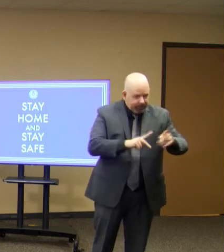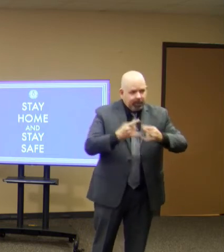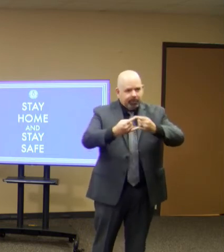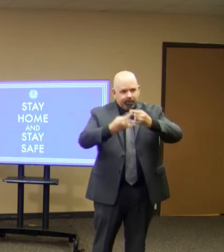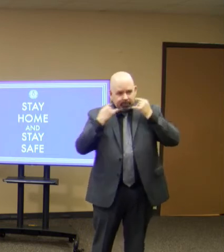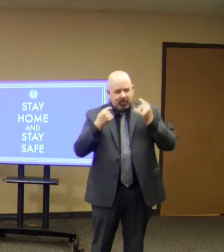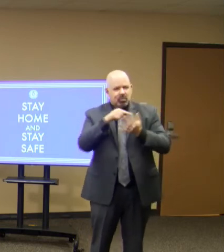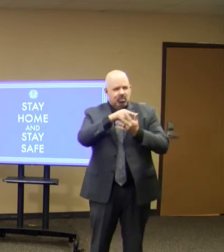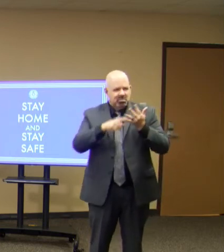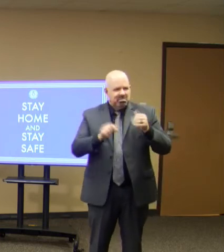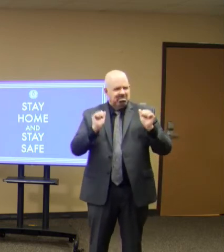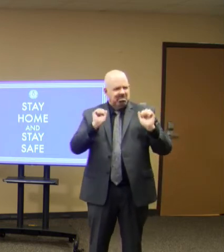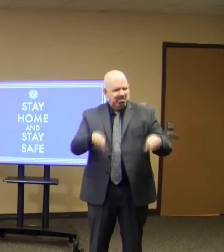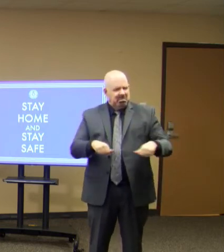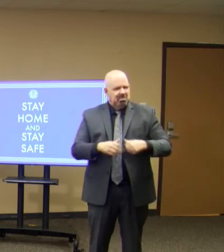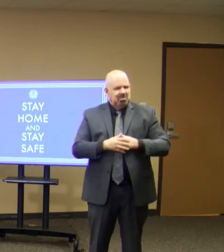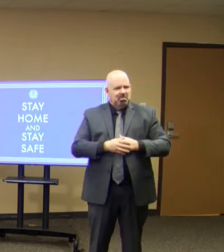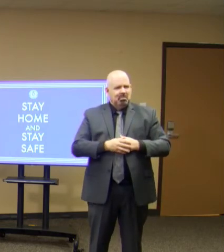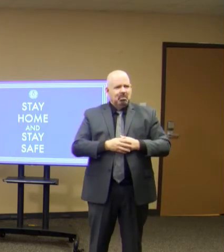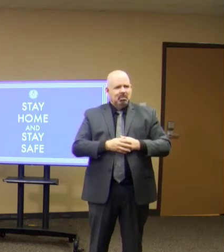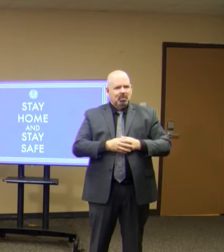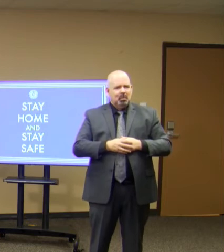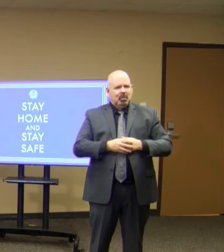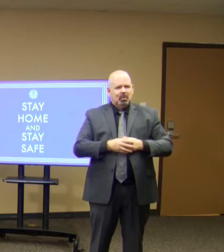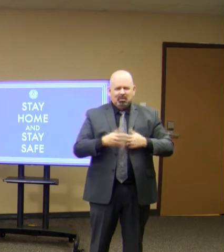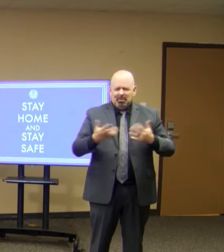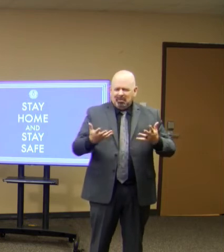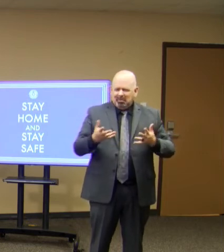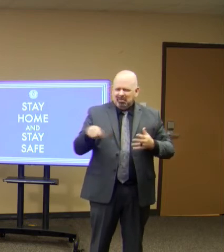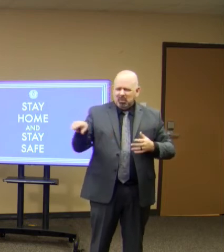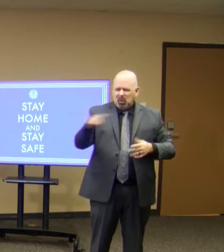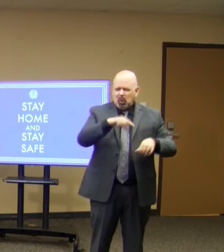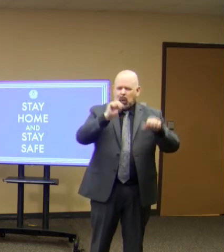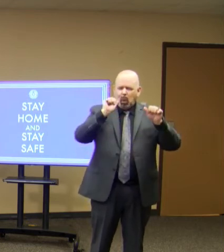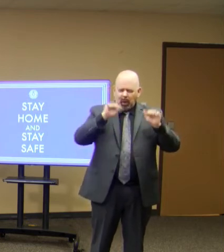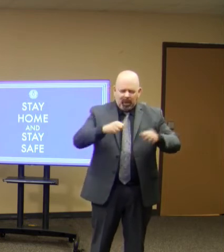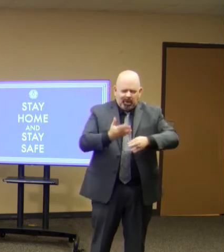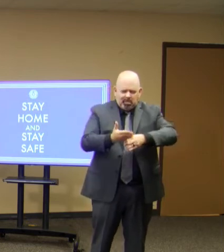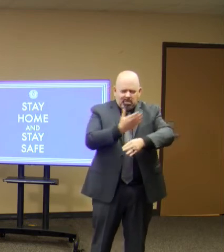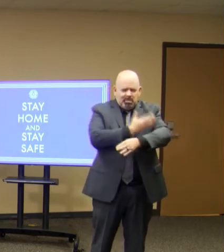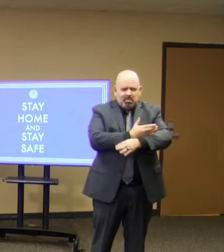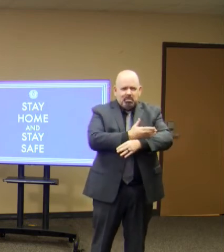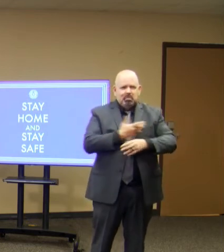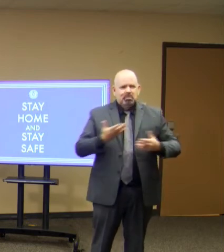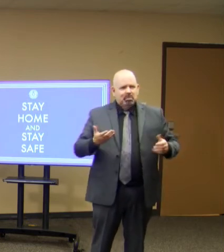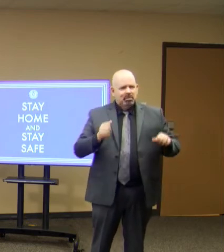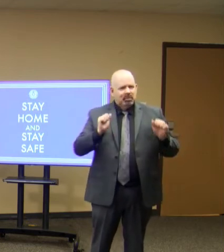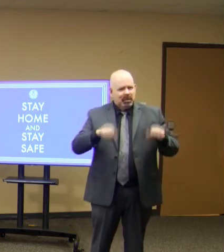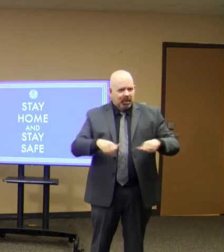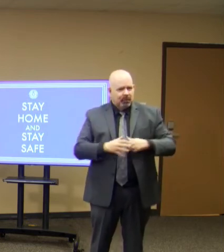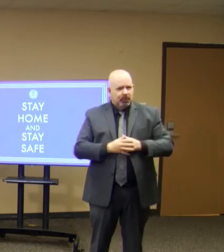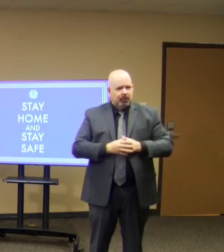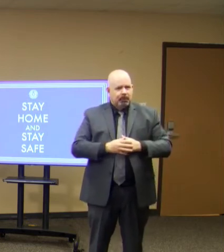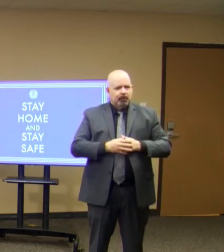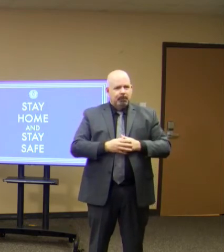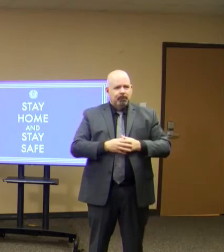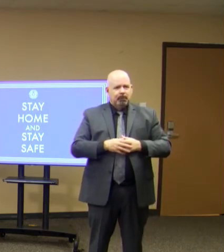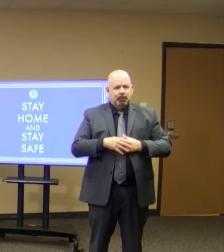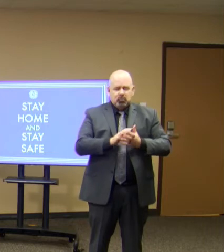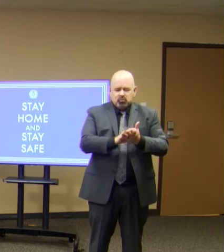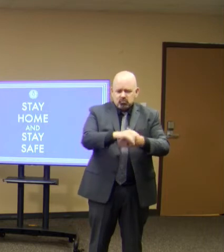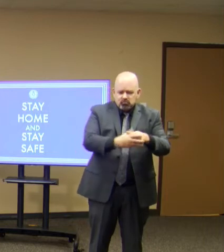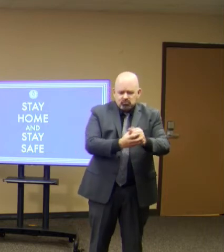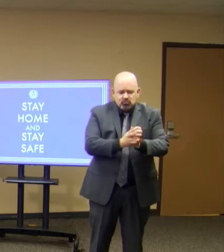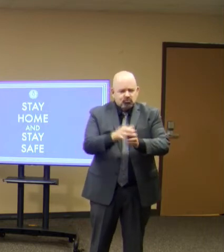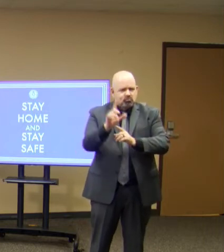family, for my community. I'm gonna wear my mask. I'm gonna avoid those crowds. I'm gonna wash my hands for 20 seconds. Because